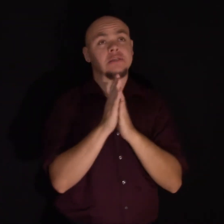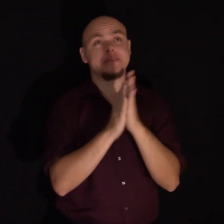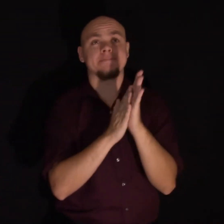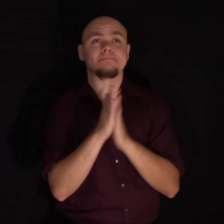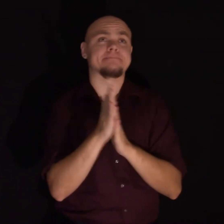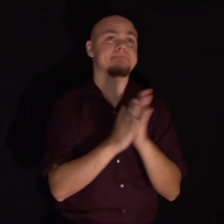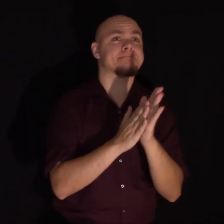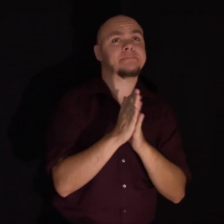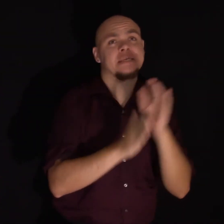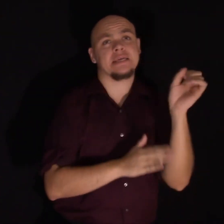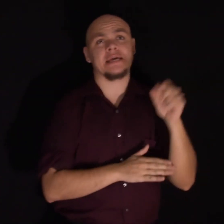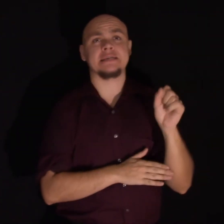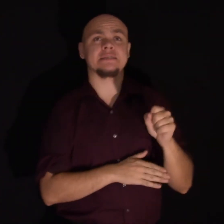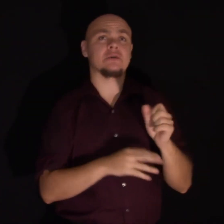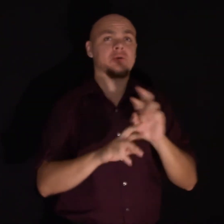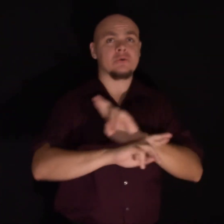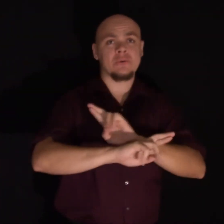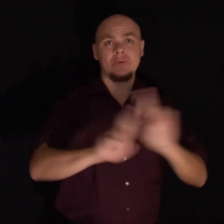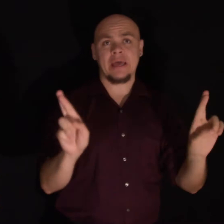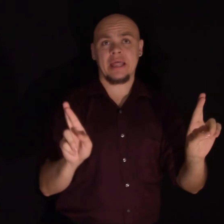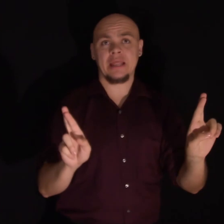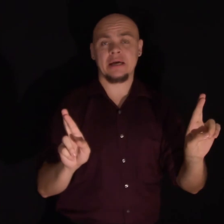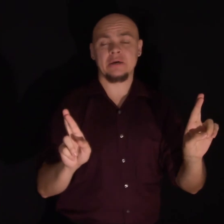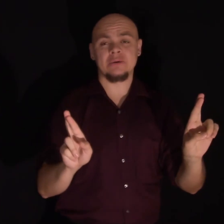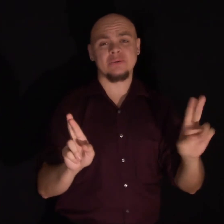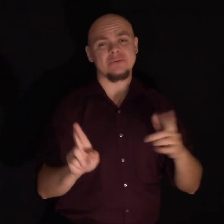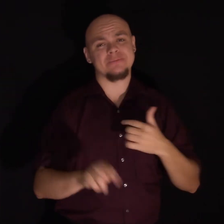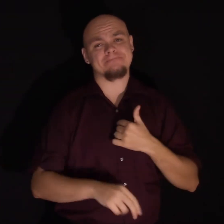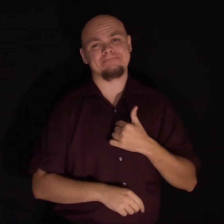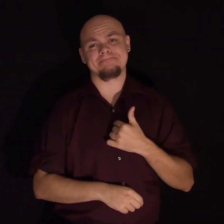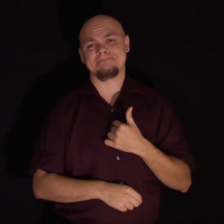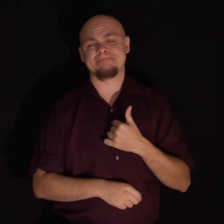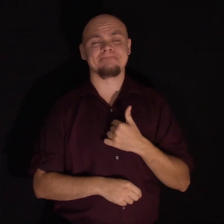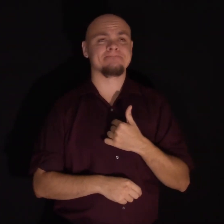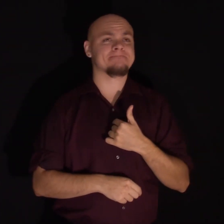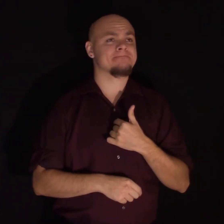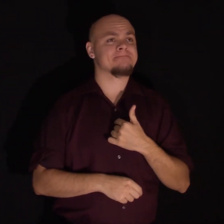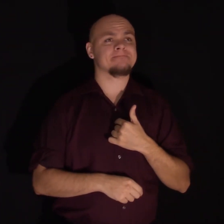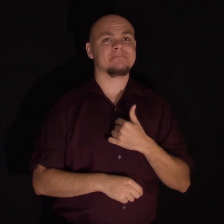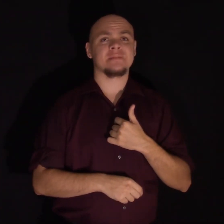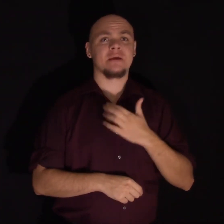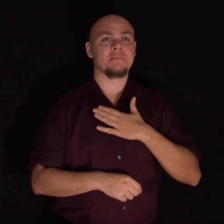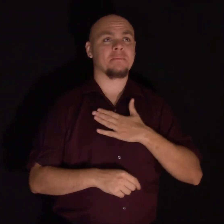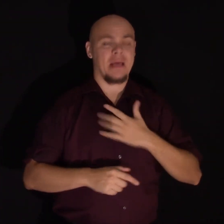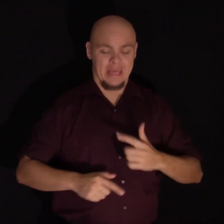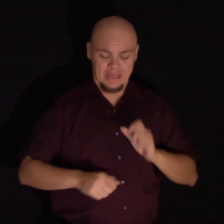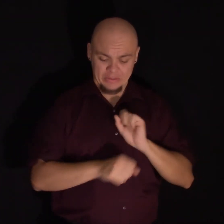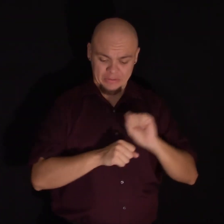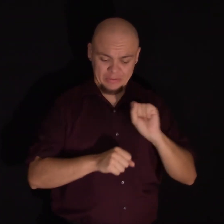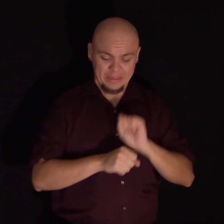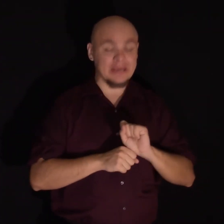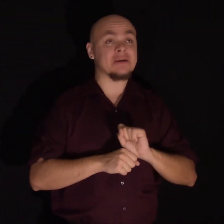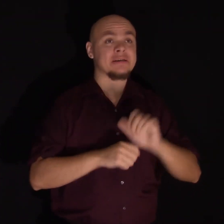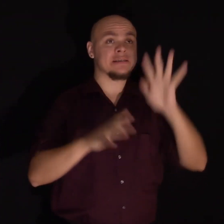acting, I was so sick of feeling like I didn't have a say in my own career.